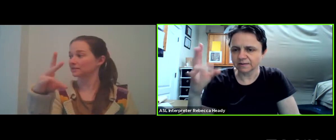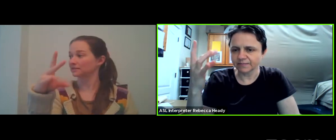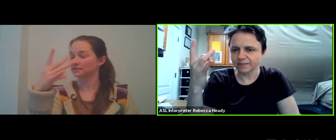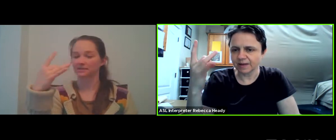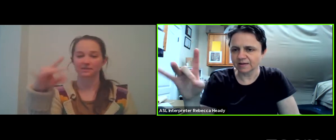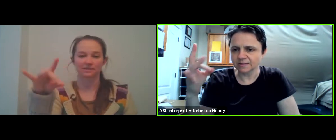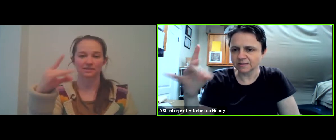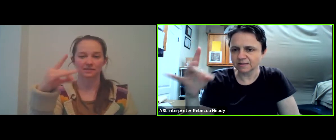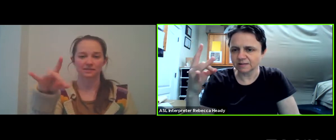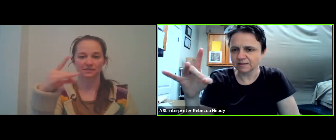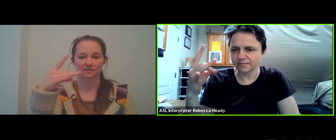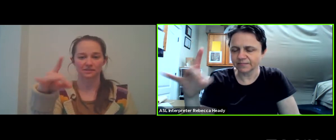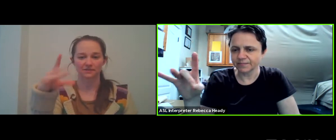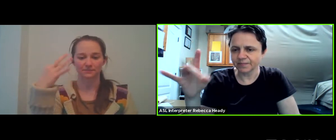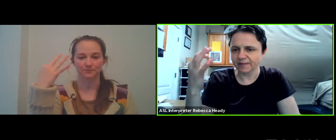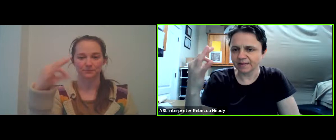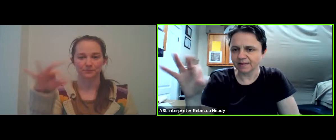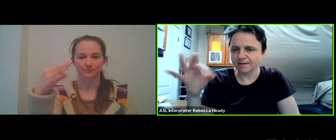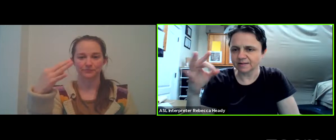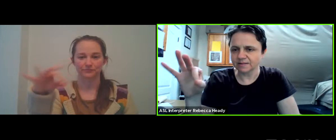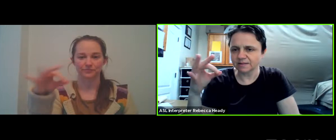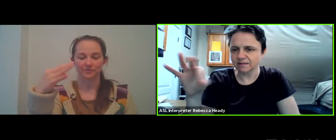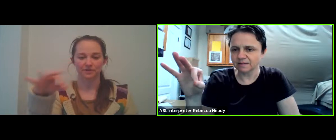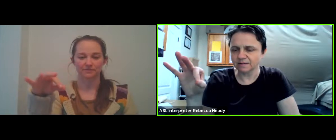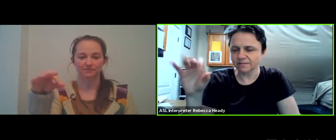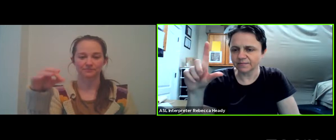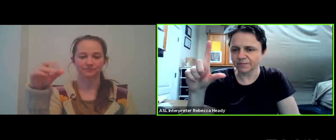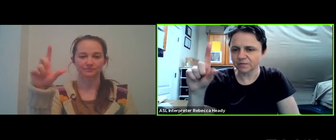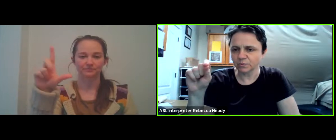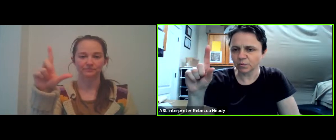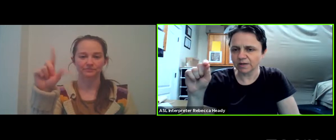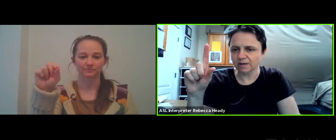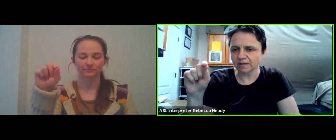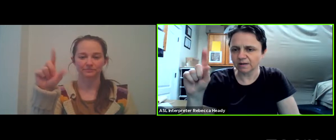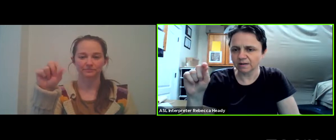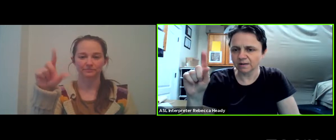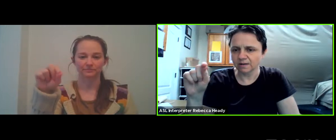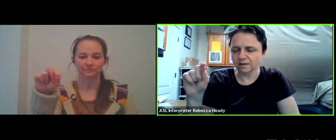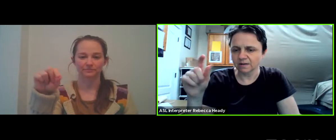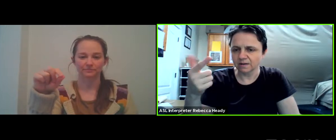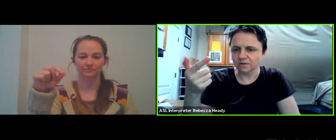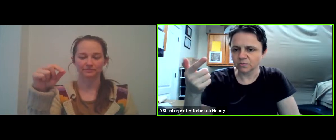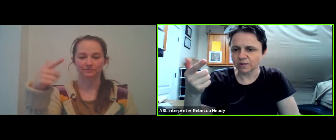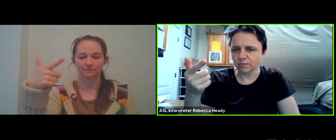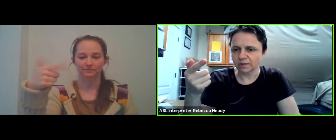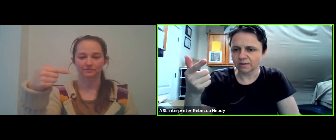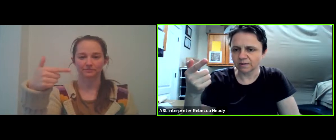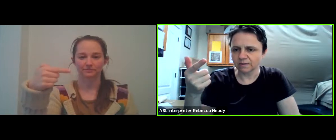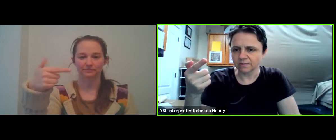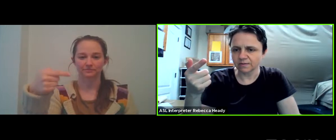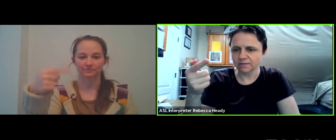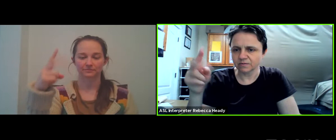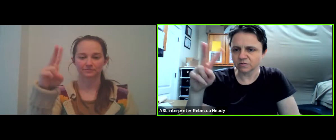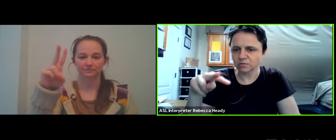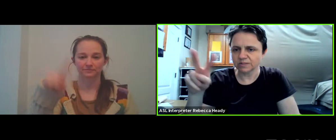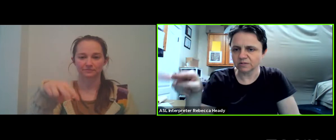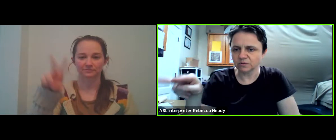17, 18, 19, 20,